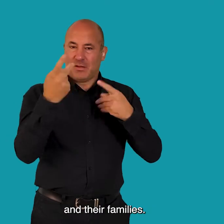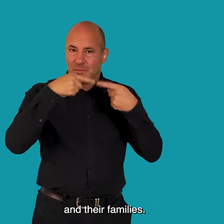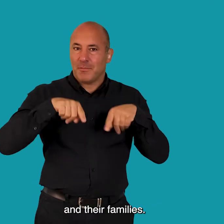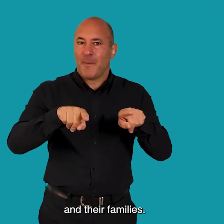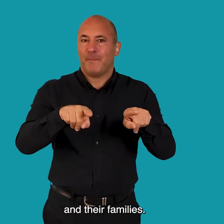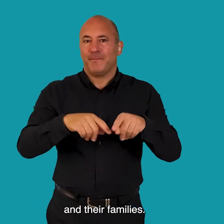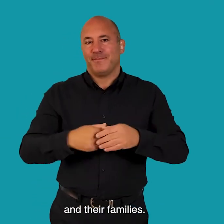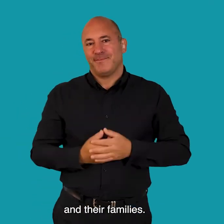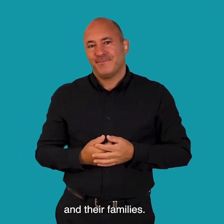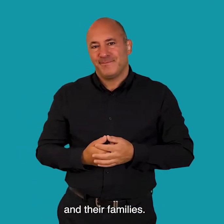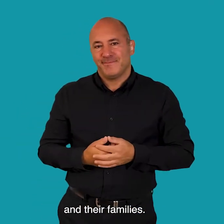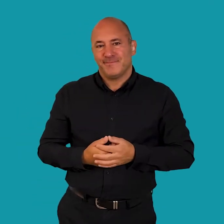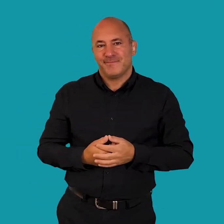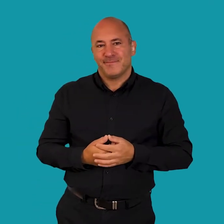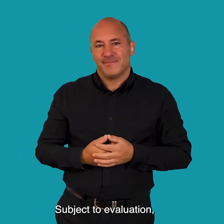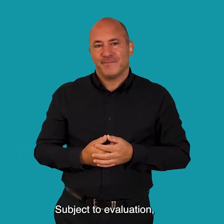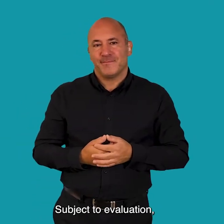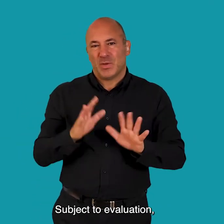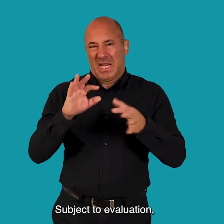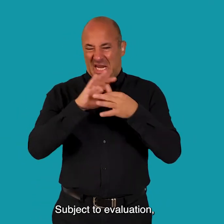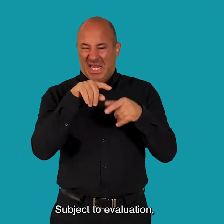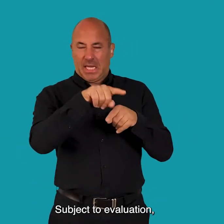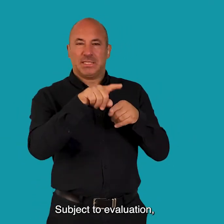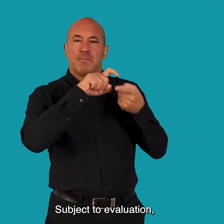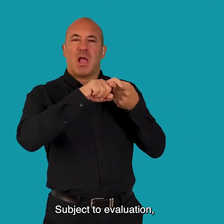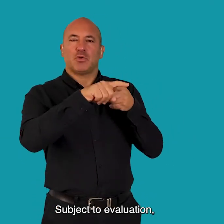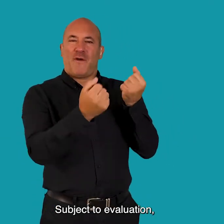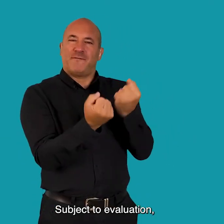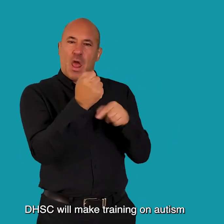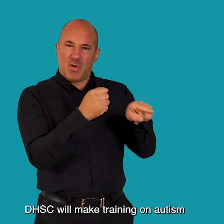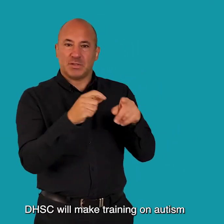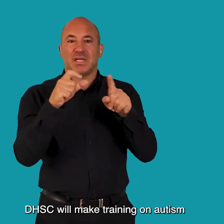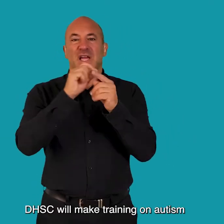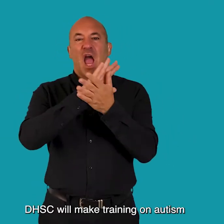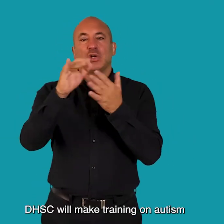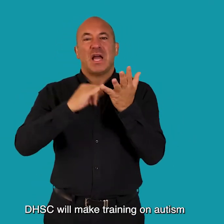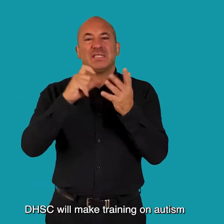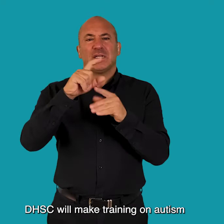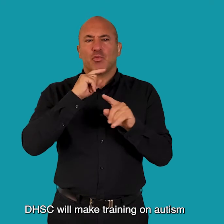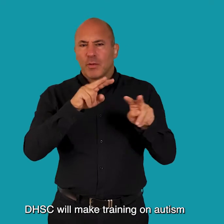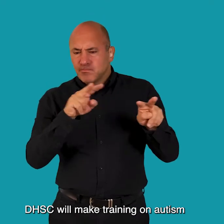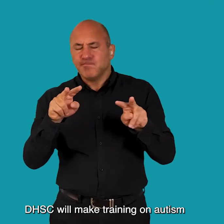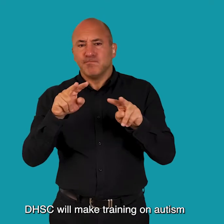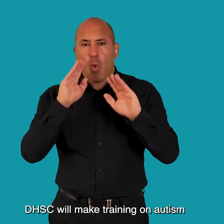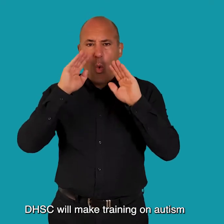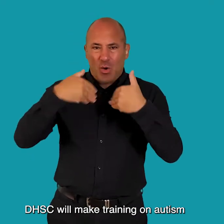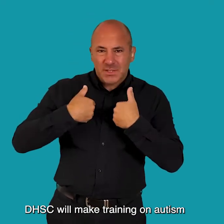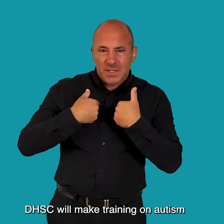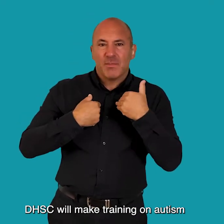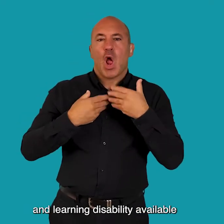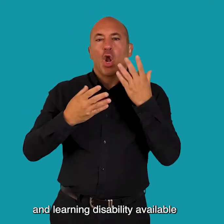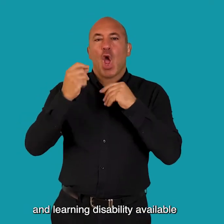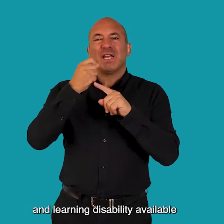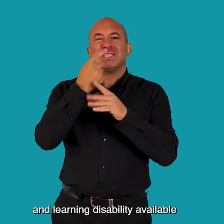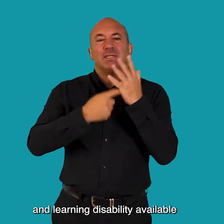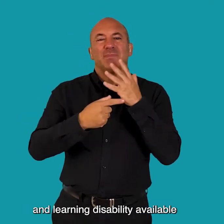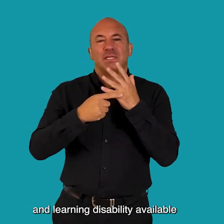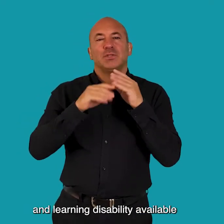and their families. Subject to evaluation, DHSC will make training on autism and learning